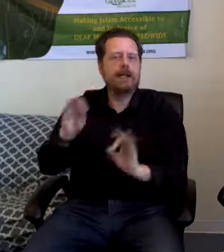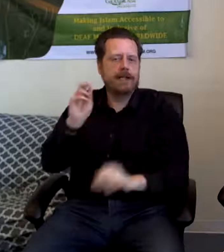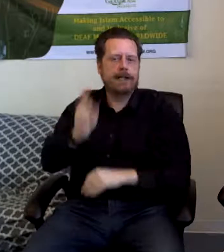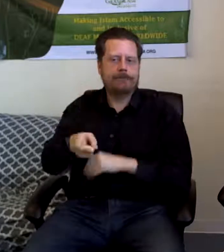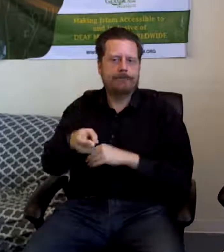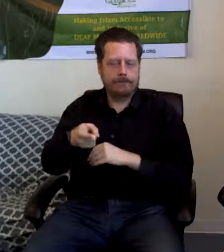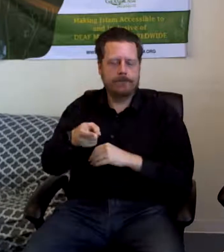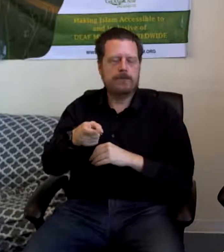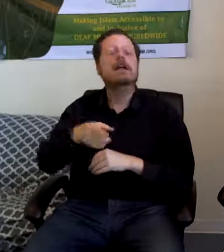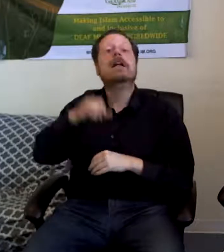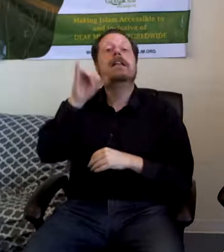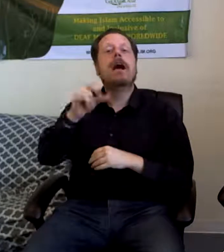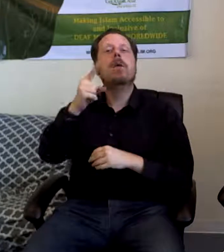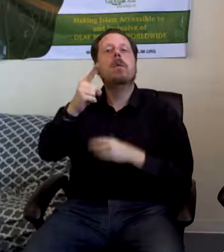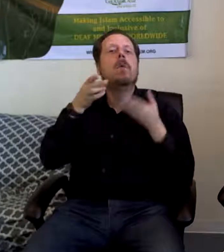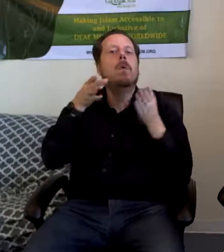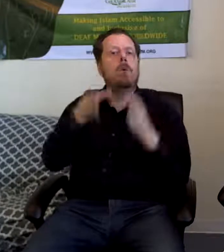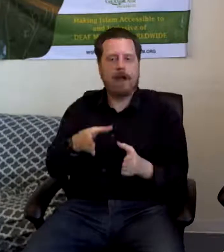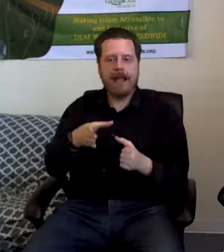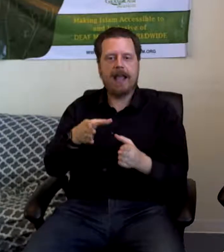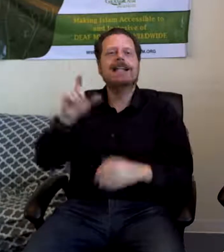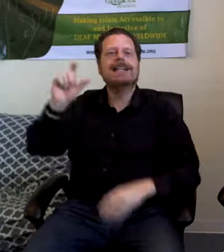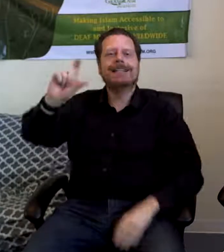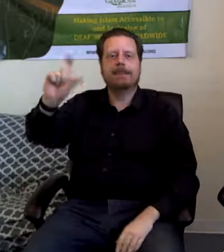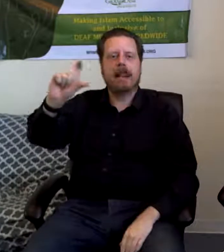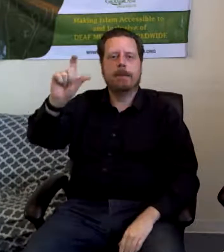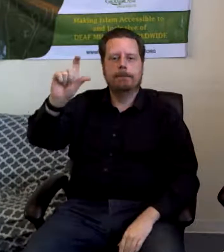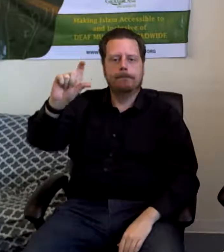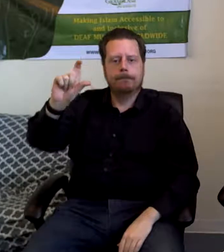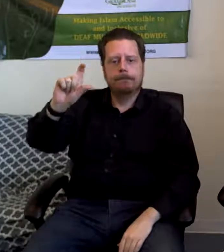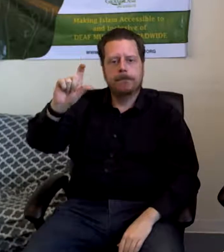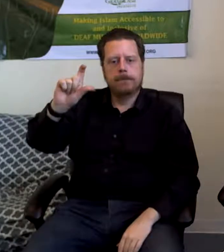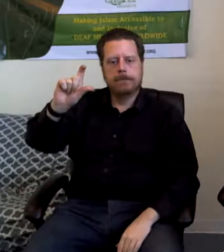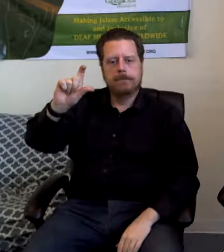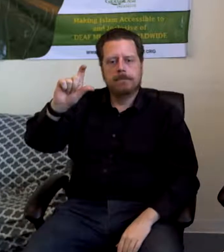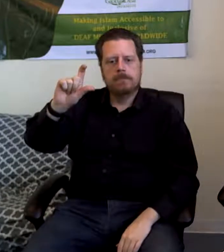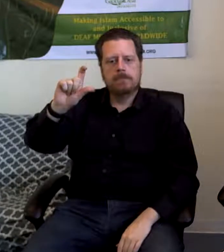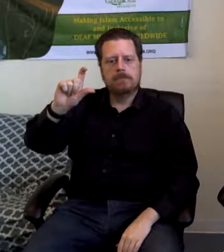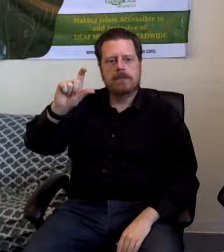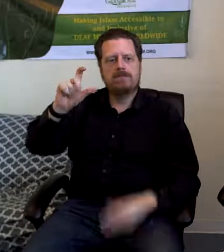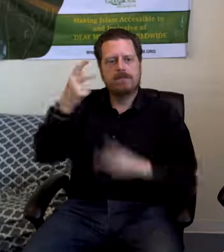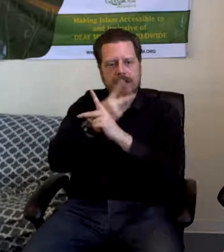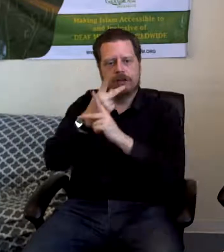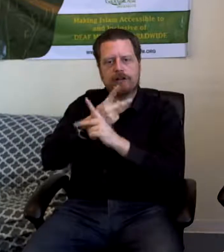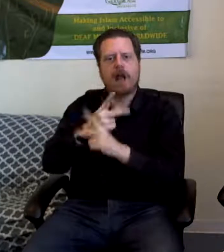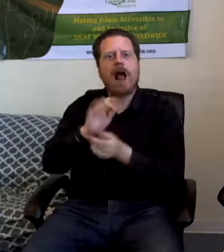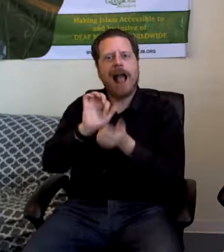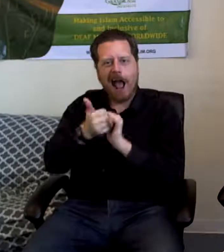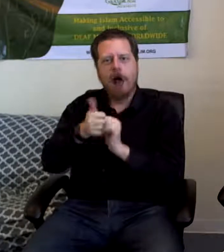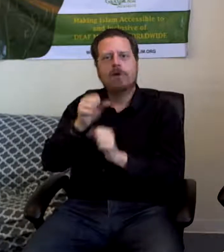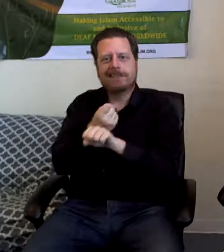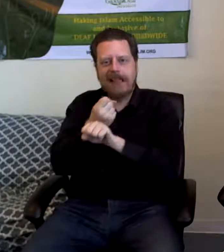And this is one of the ways that Islam worked out to set slaves free.